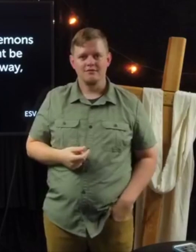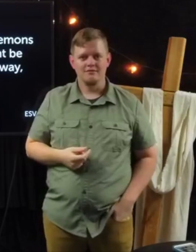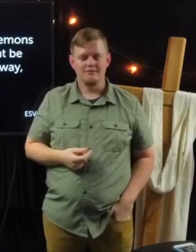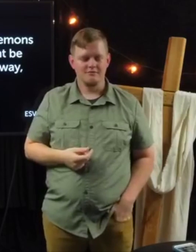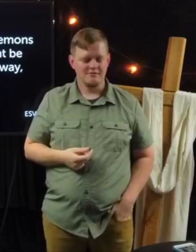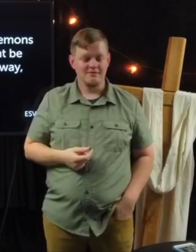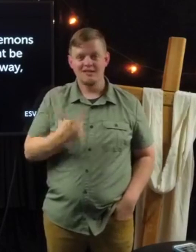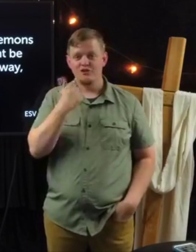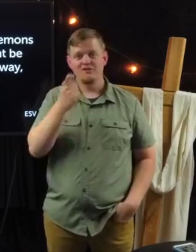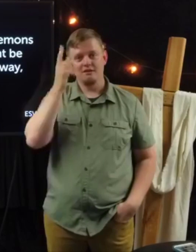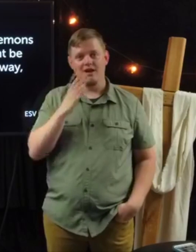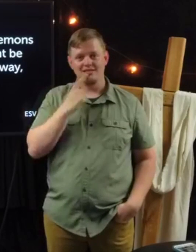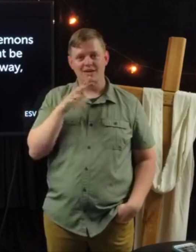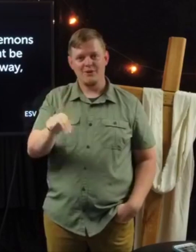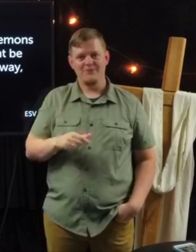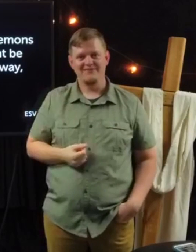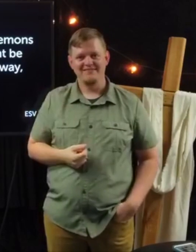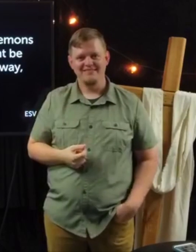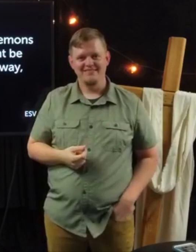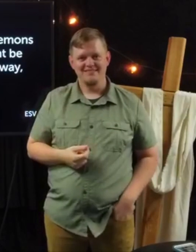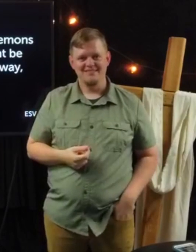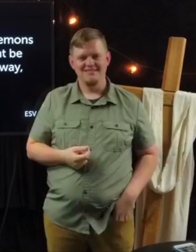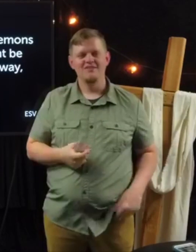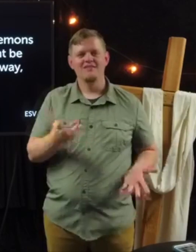stay. It's interesting, God said no.